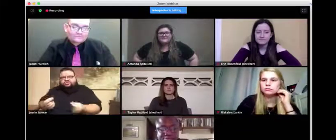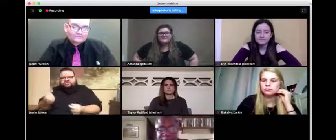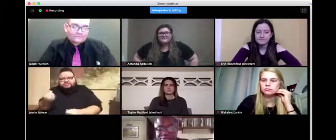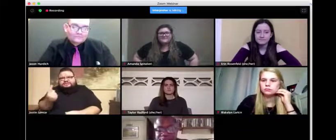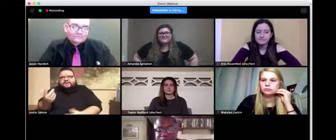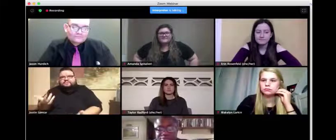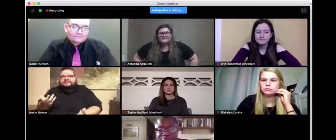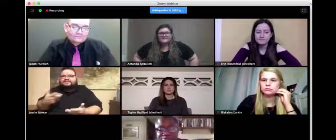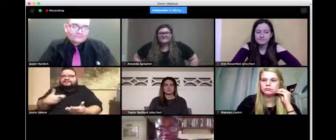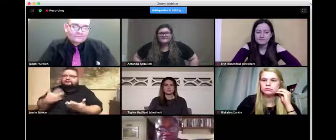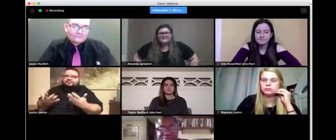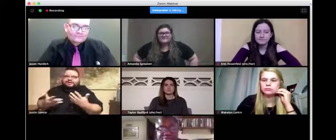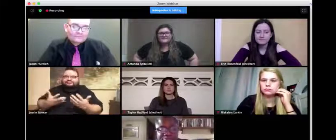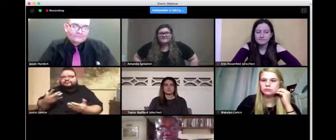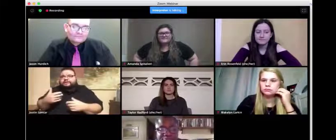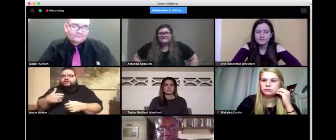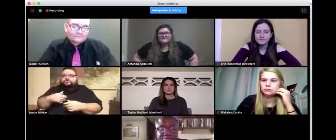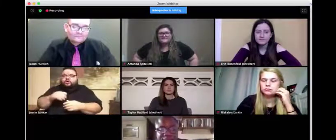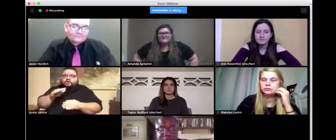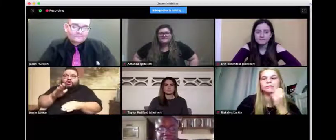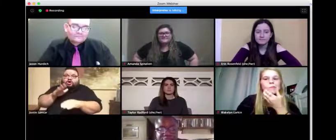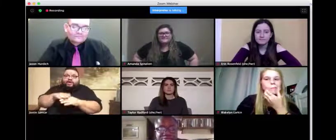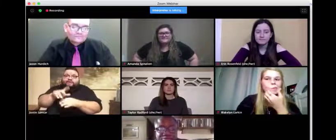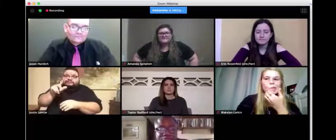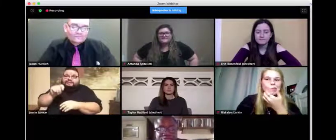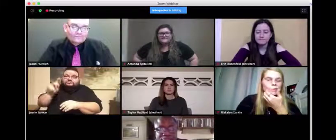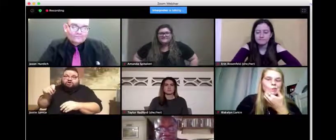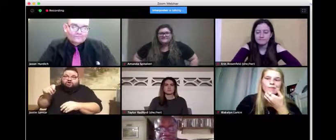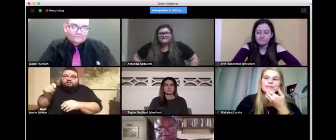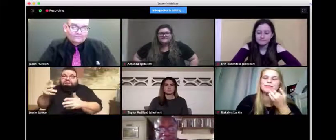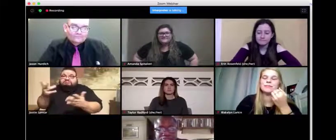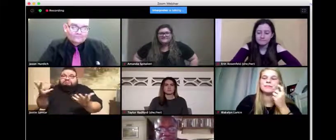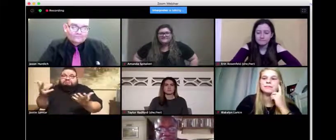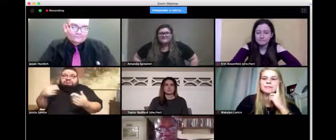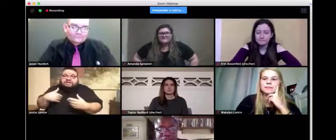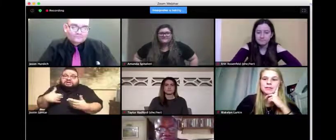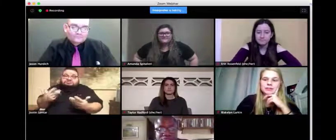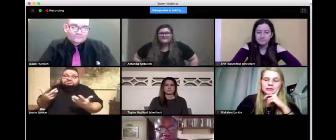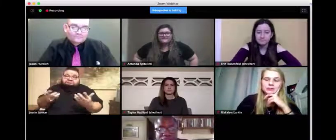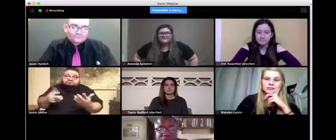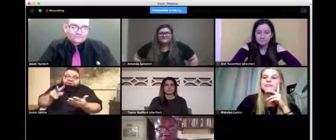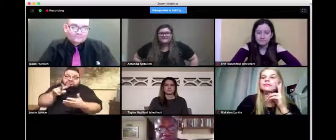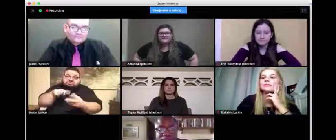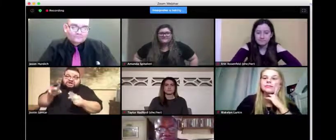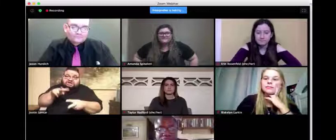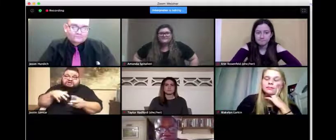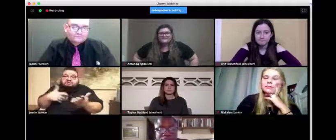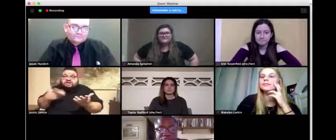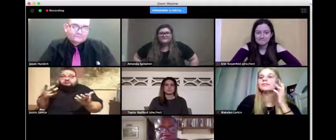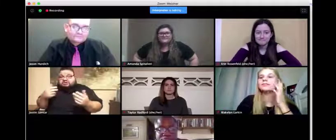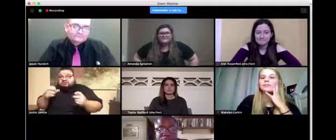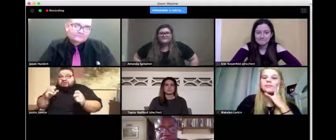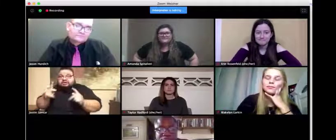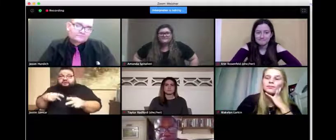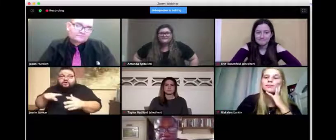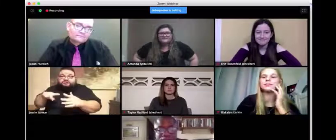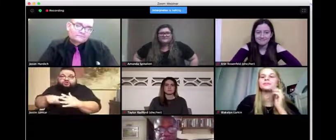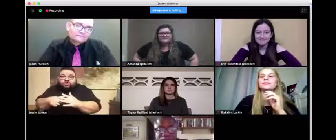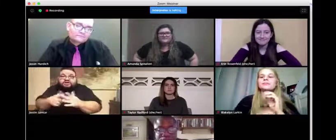TikTok and was just looking it over for a while. And I thought, okay, that's cool, So I started, and then unexpectedly, I